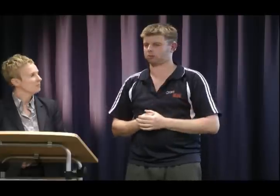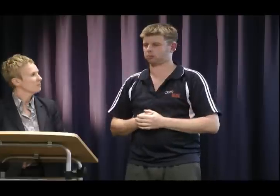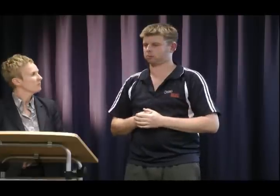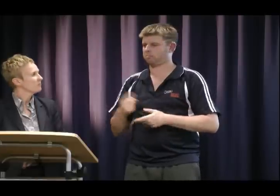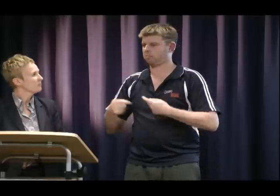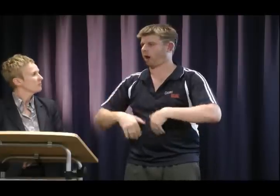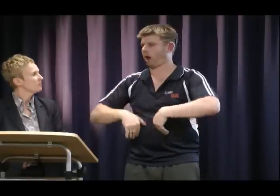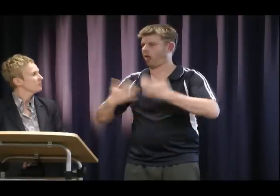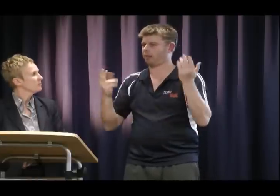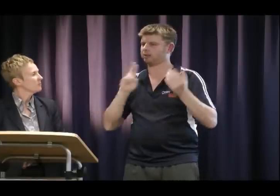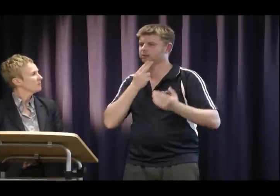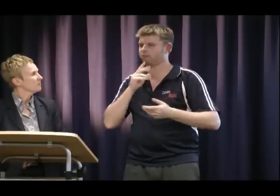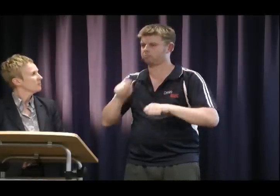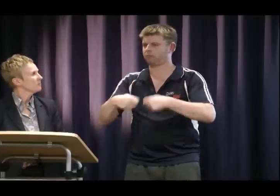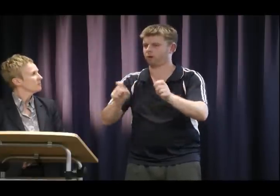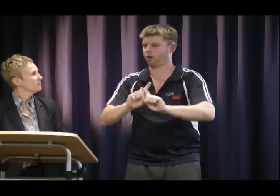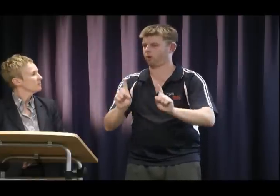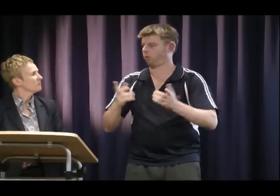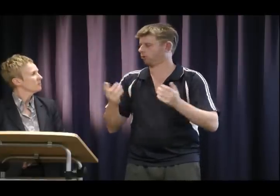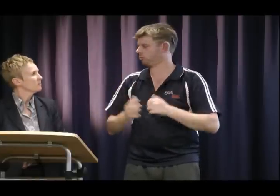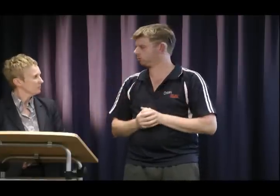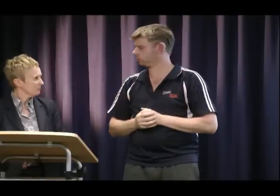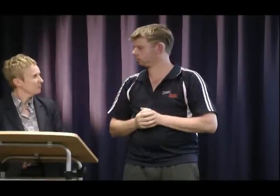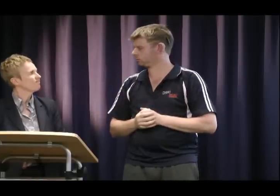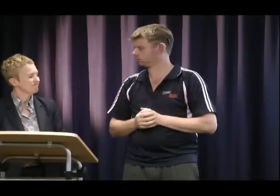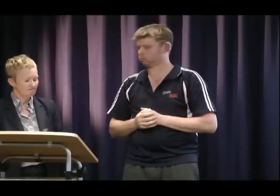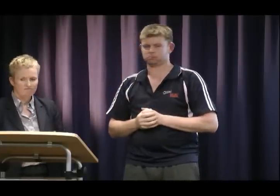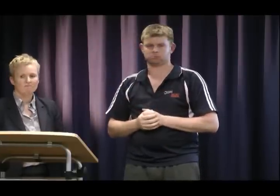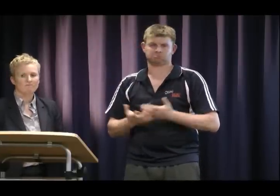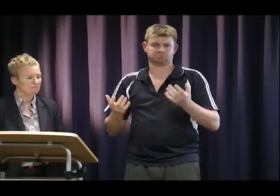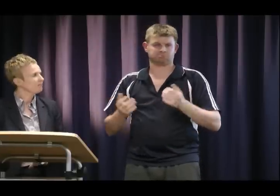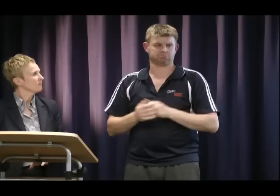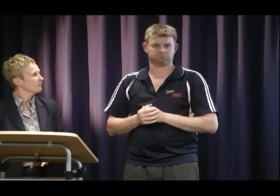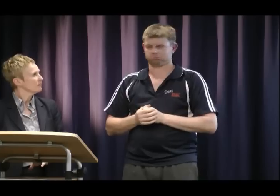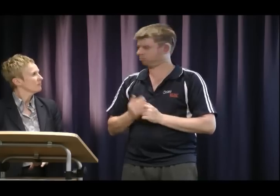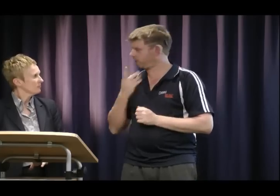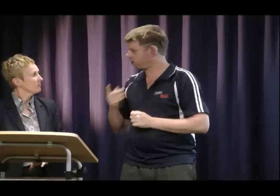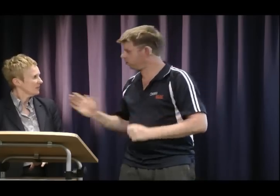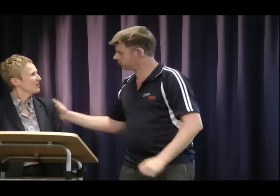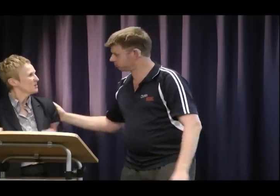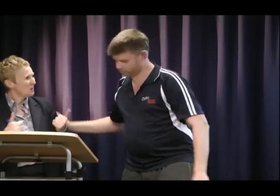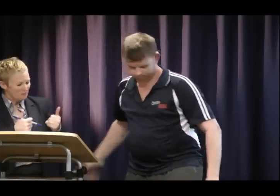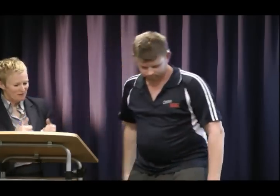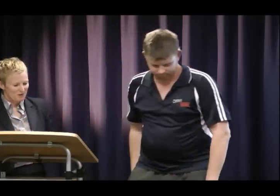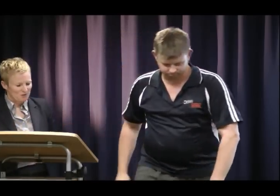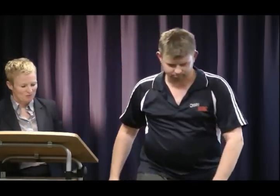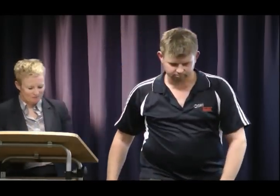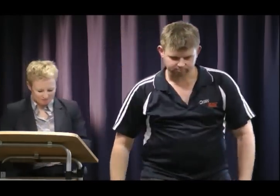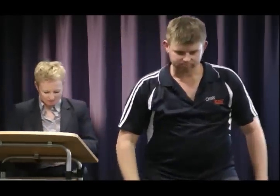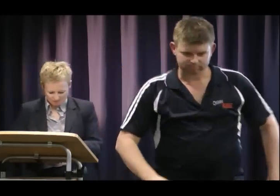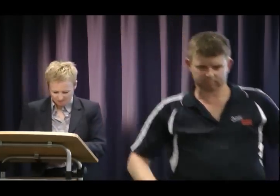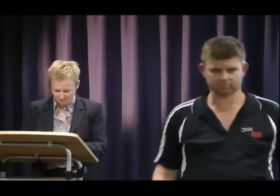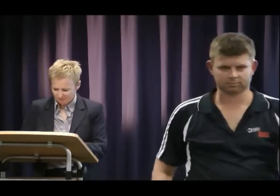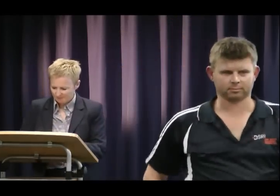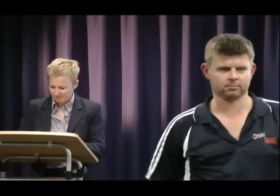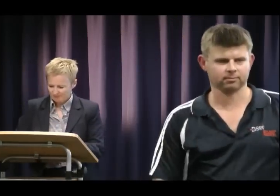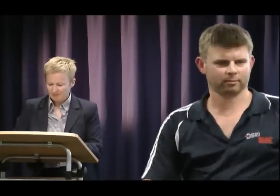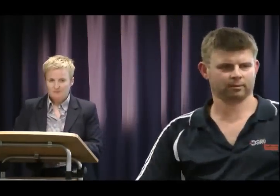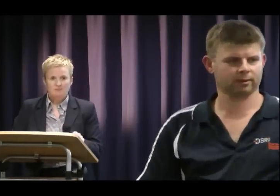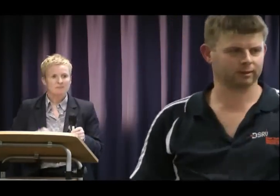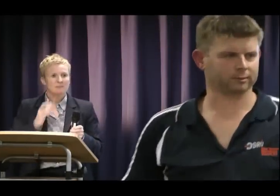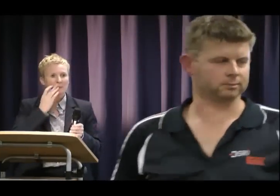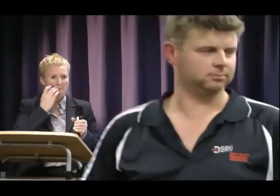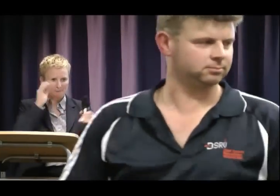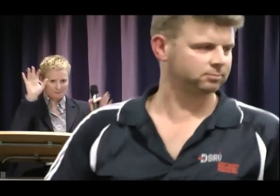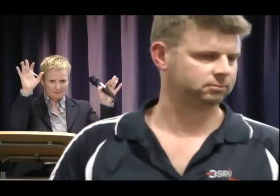moved and that area becomes totally information provision only, and it's to cover all aspects of the